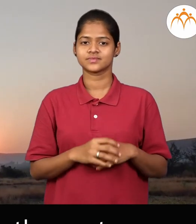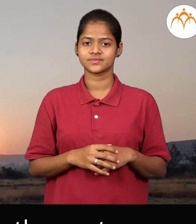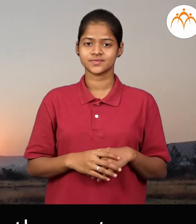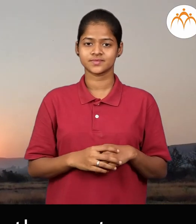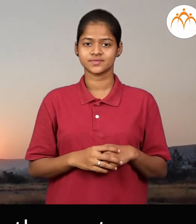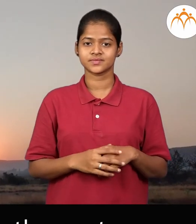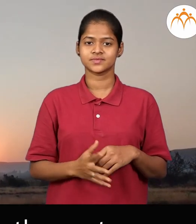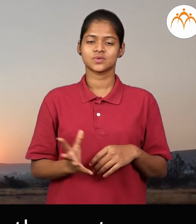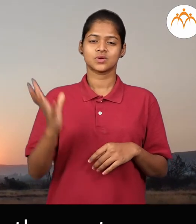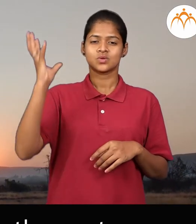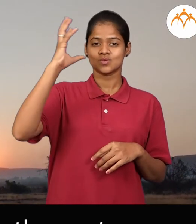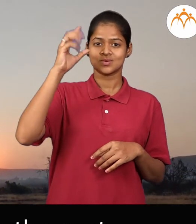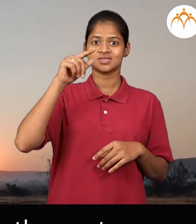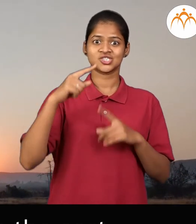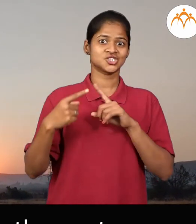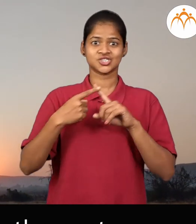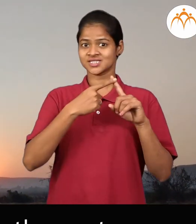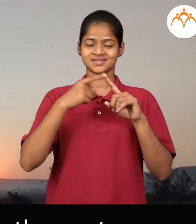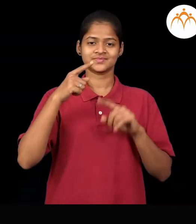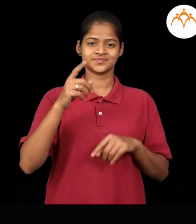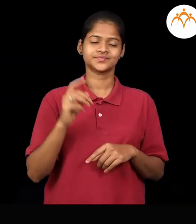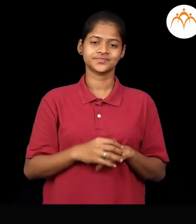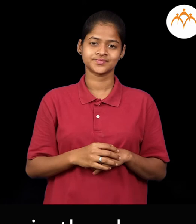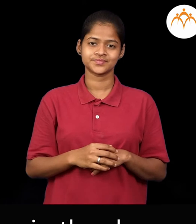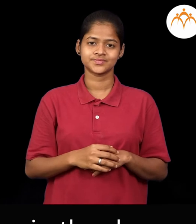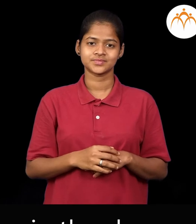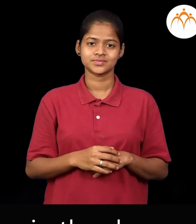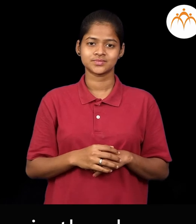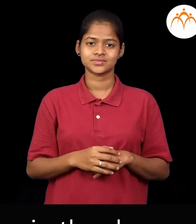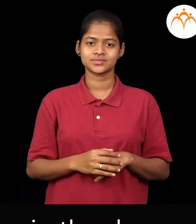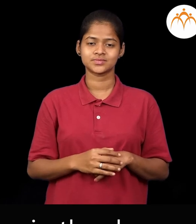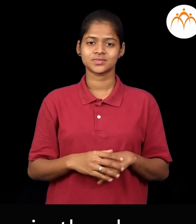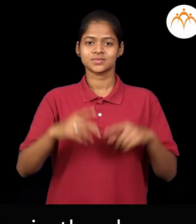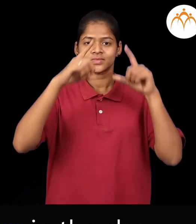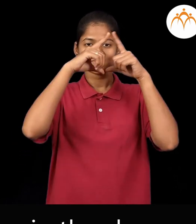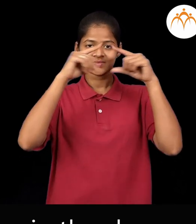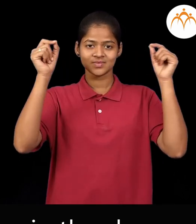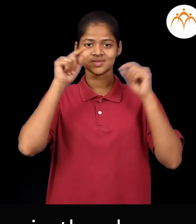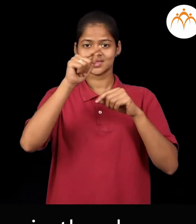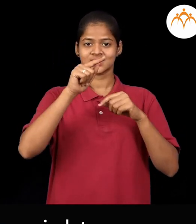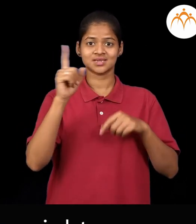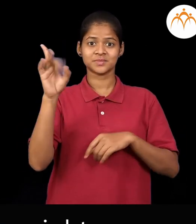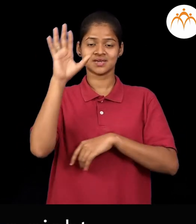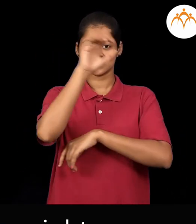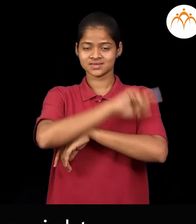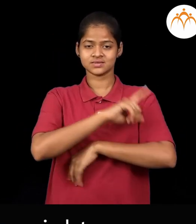sun rises in the east. Moon. We see a full moon in the sky on a full moon